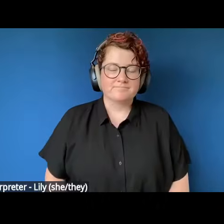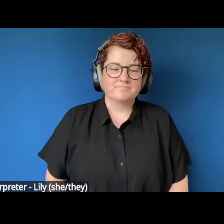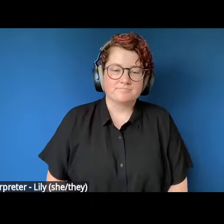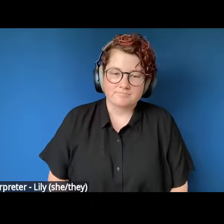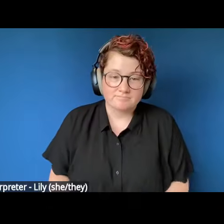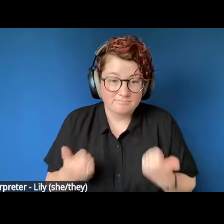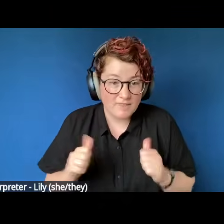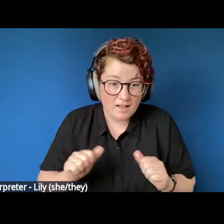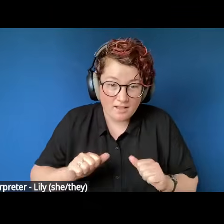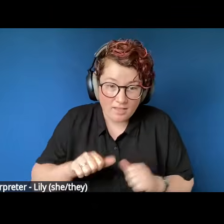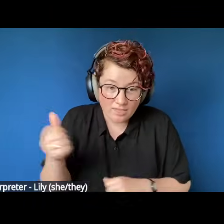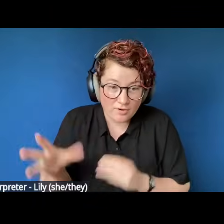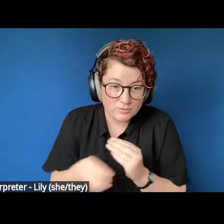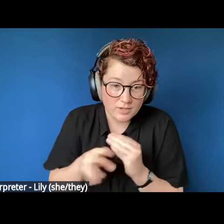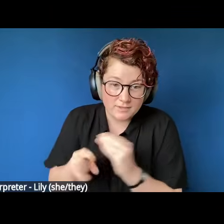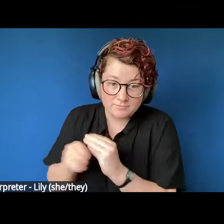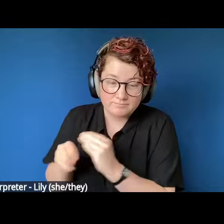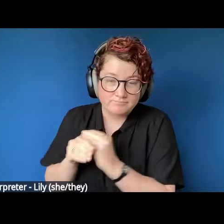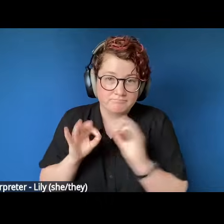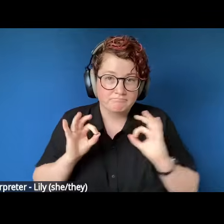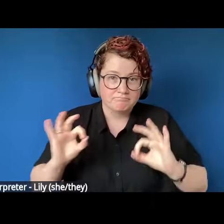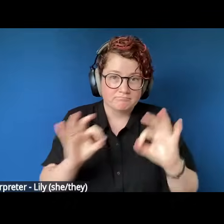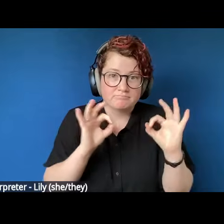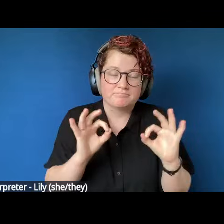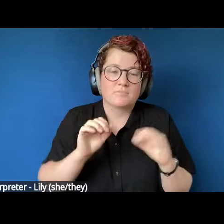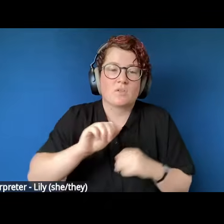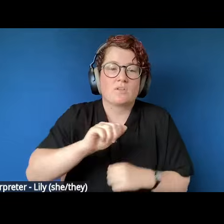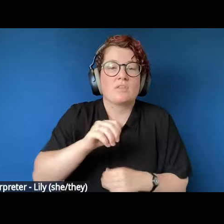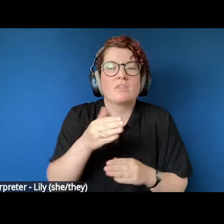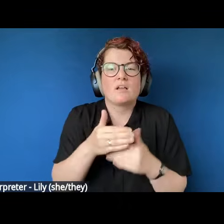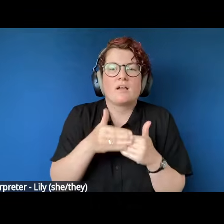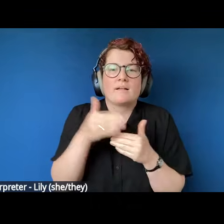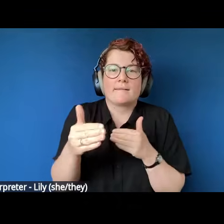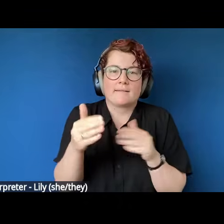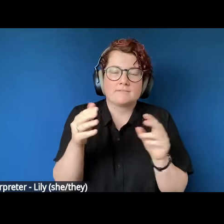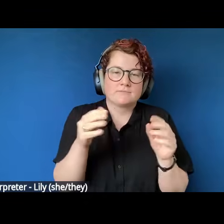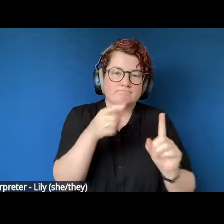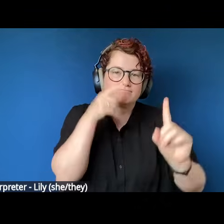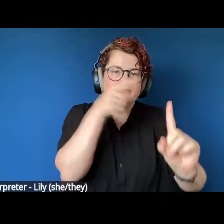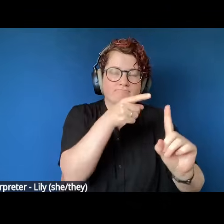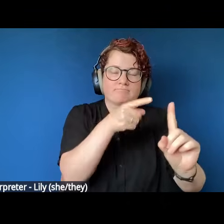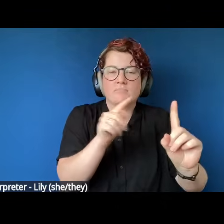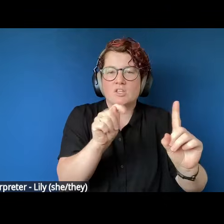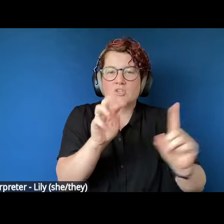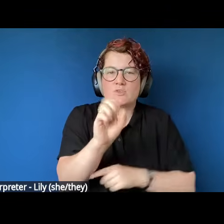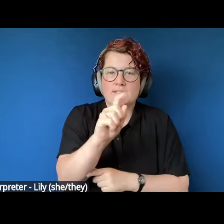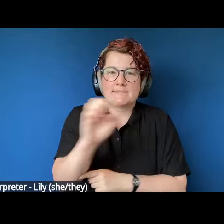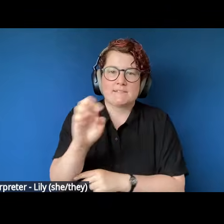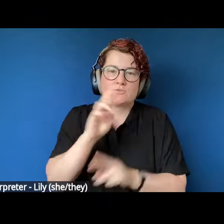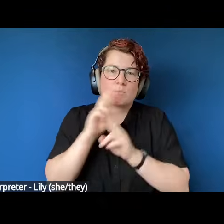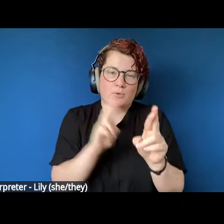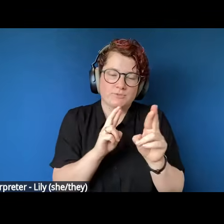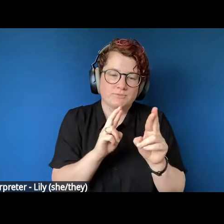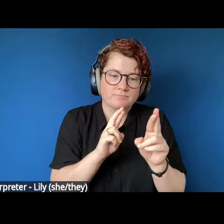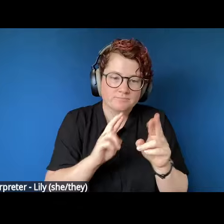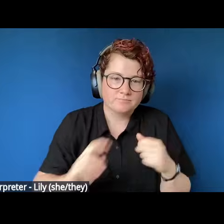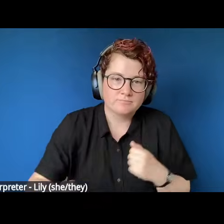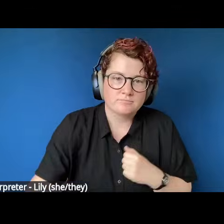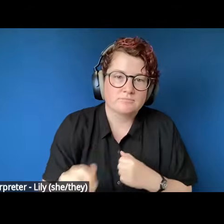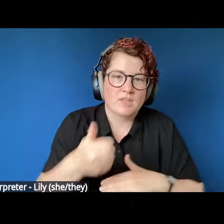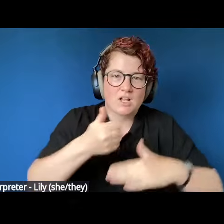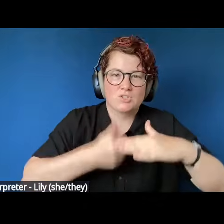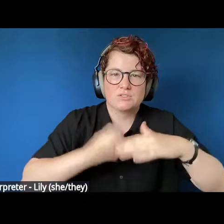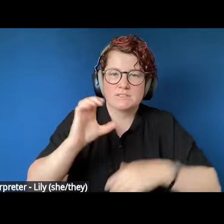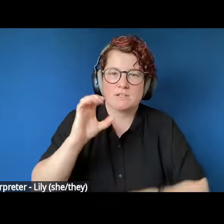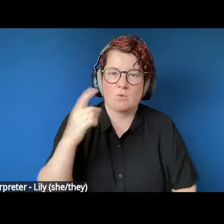Okay. All right, so the next item on our agenda is trustee reports. There's one report tonight under C1.